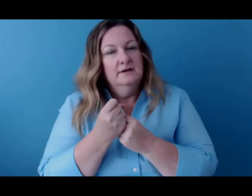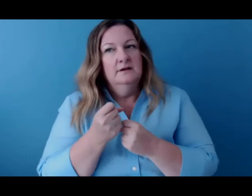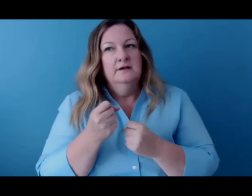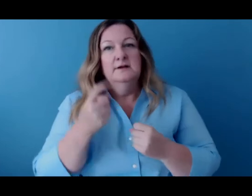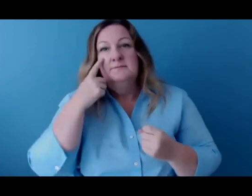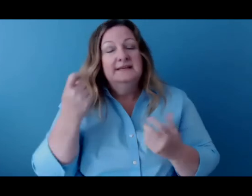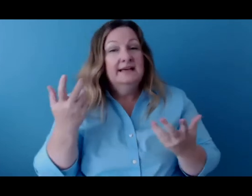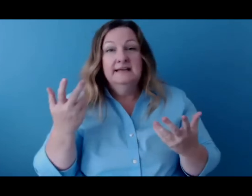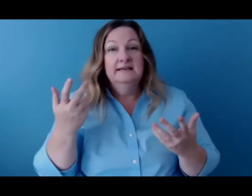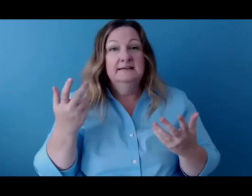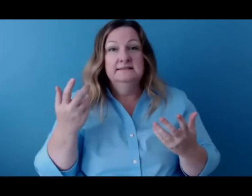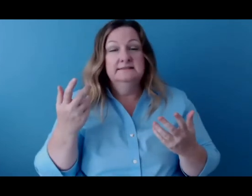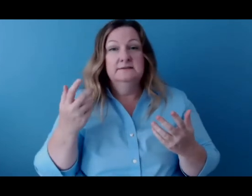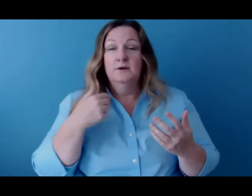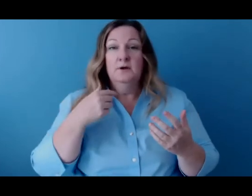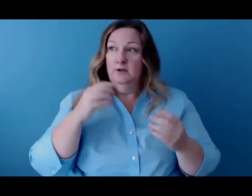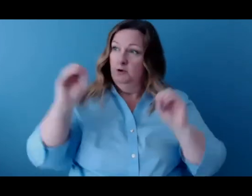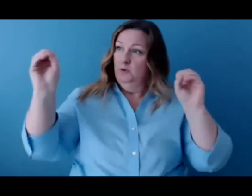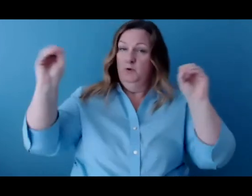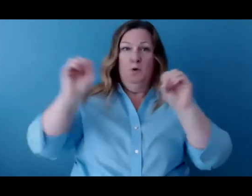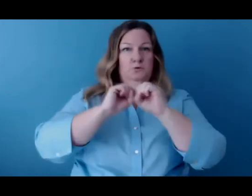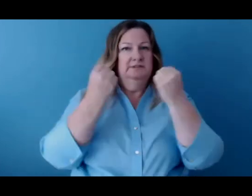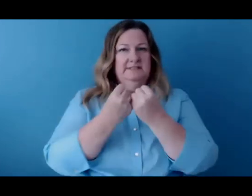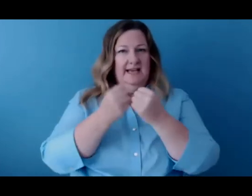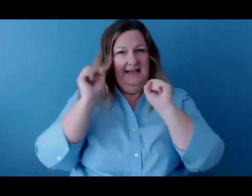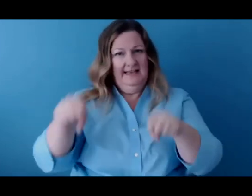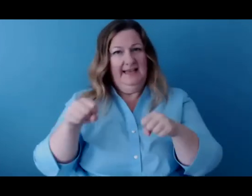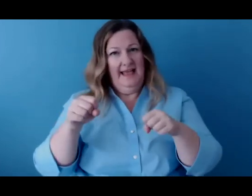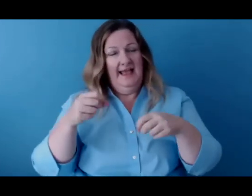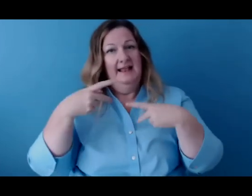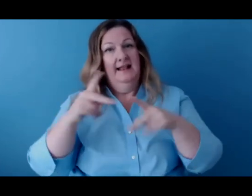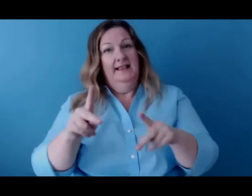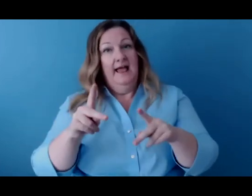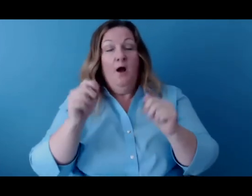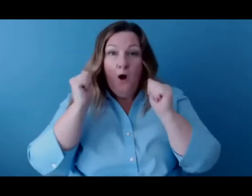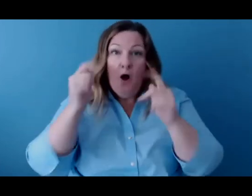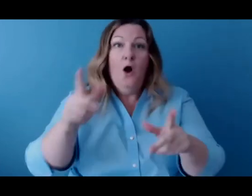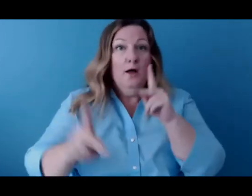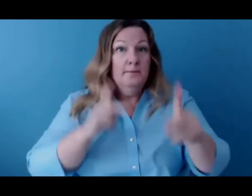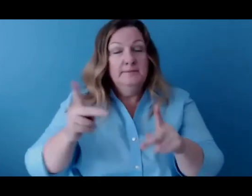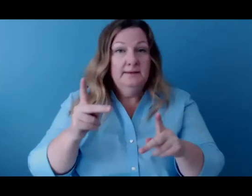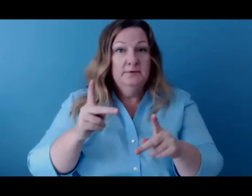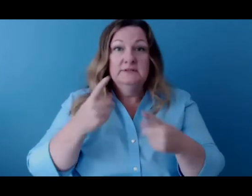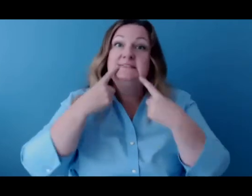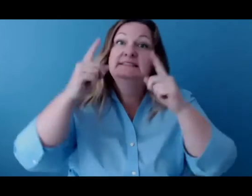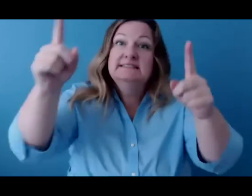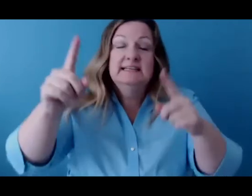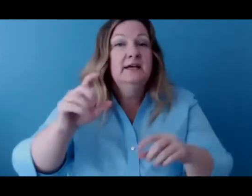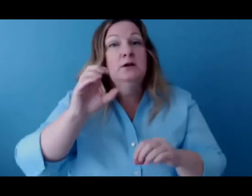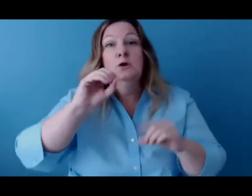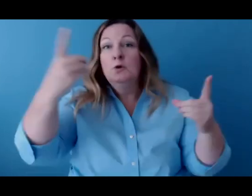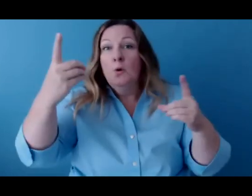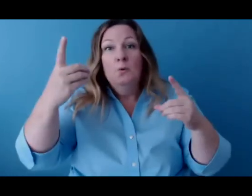Earth has ever been able to make it so every person thrived and never fell through the cracks? Are you kidding me? That does not happen. That's